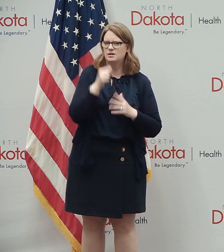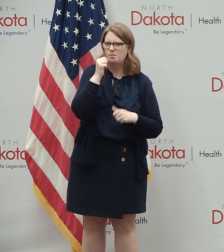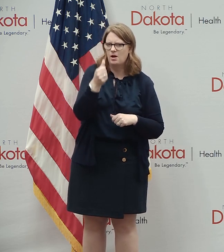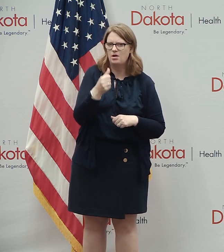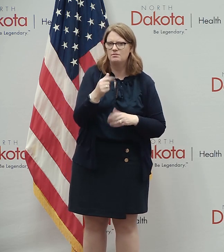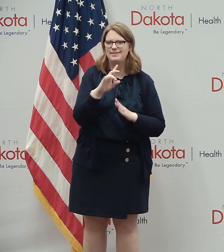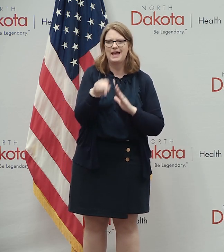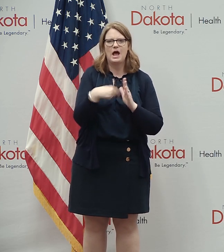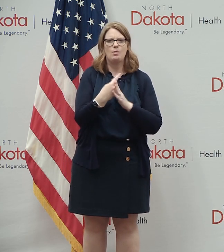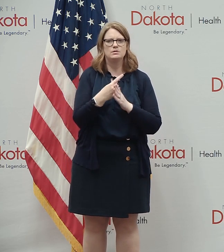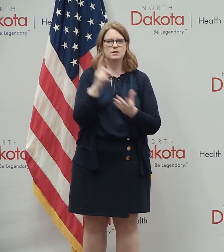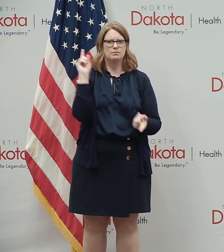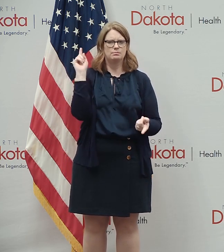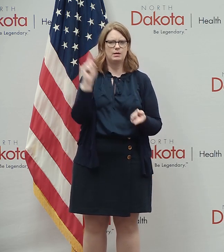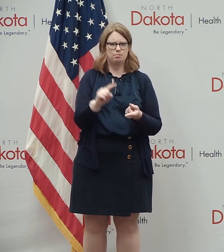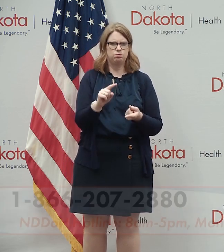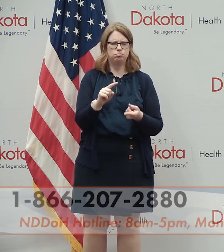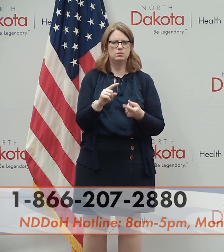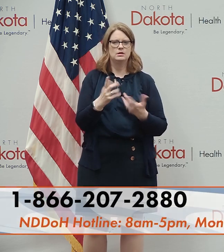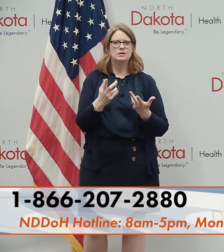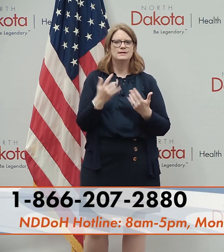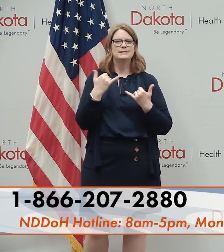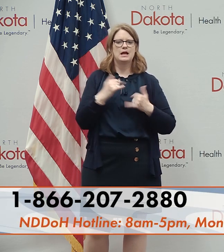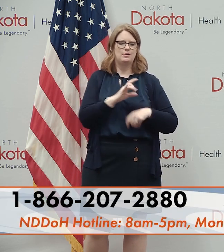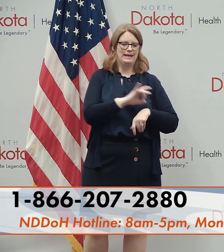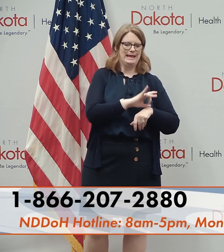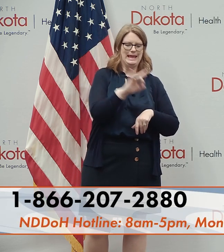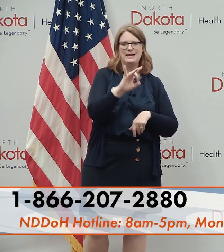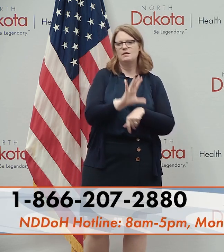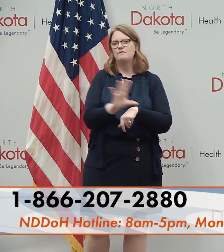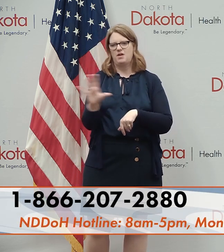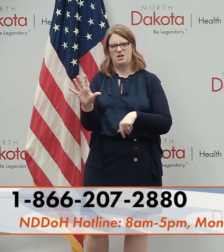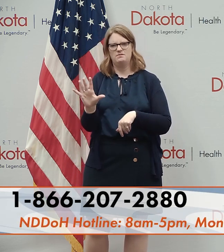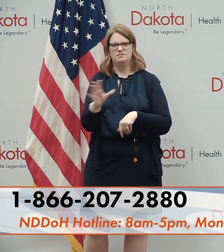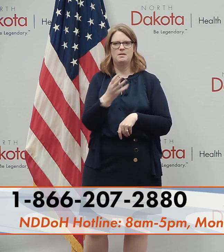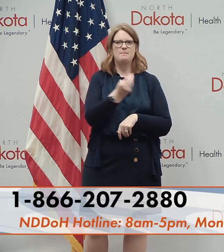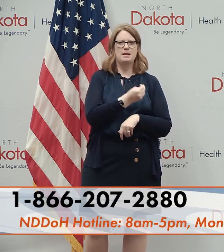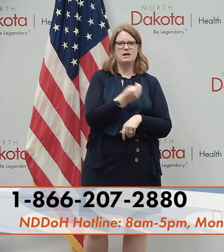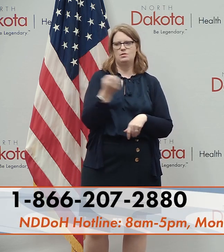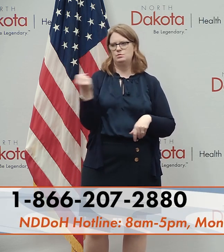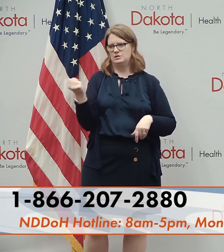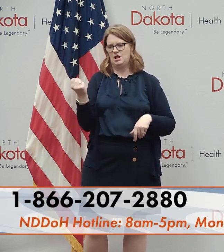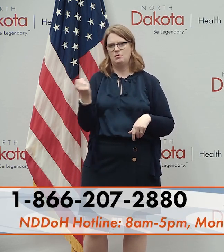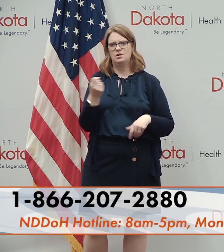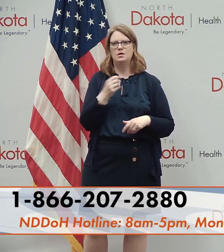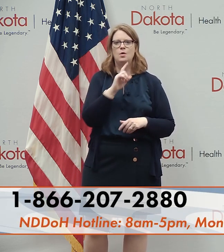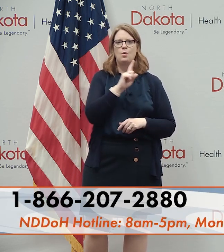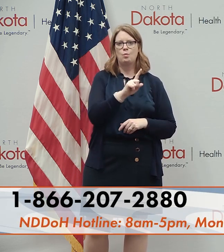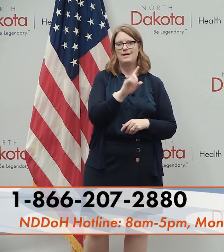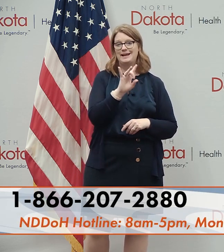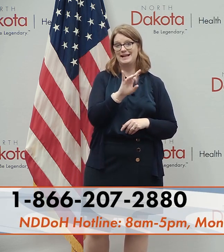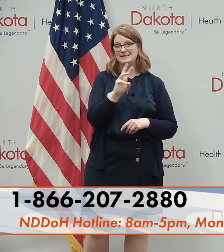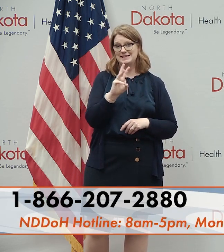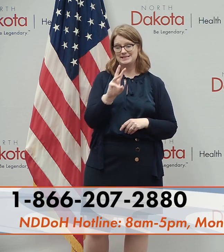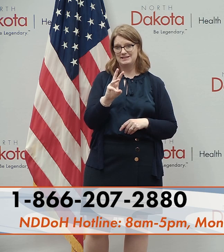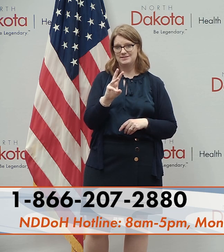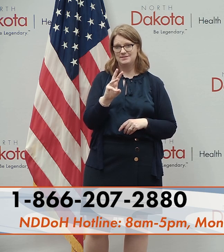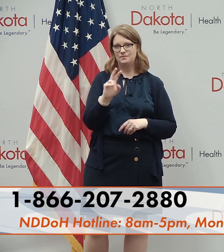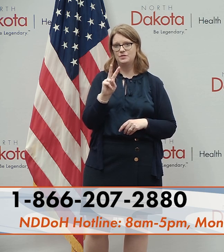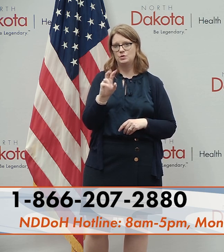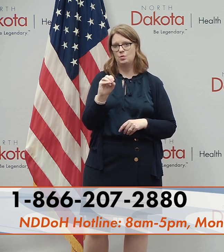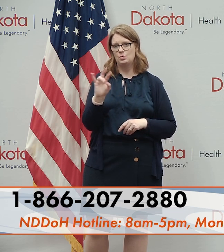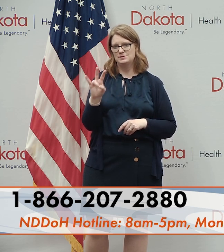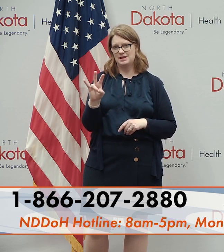those hours again. The hotline will be available back now 8 a.m. to 5 p.m. Monday through Saturday by calling